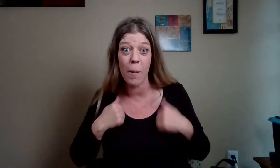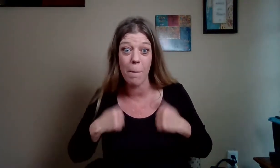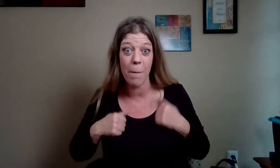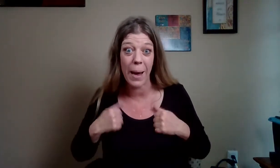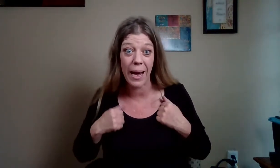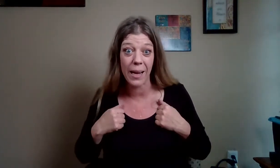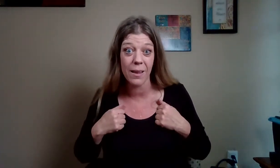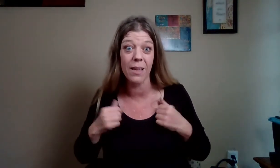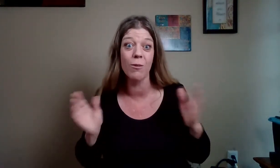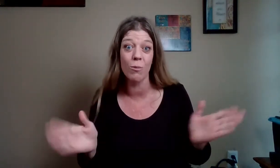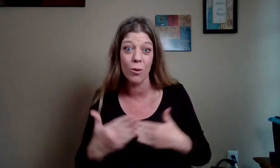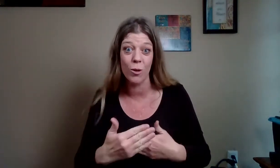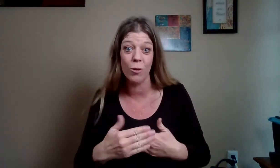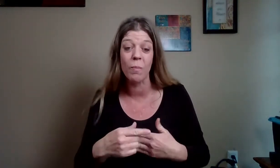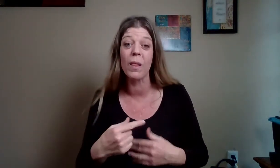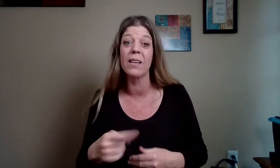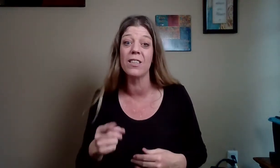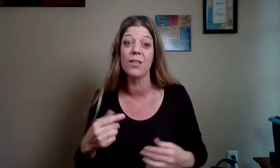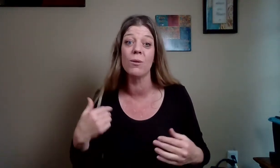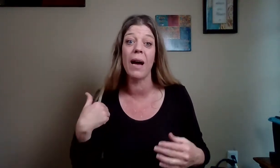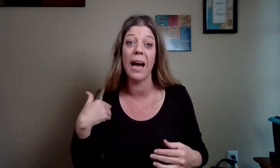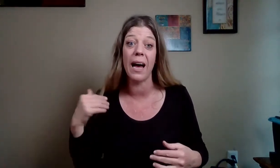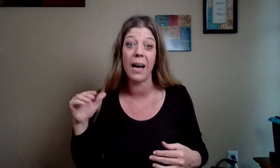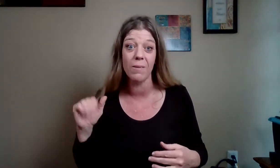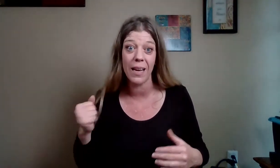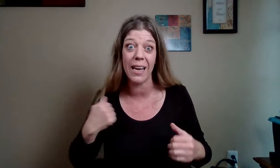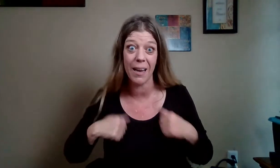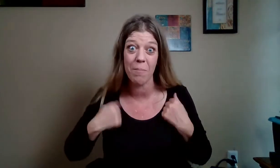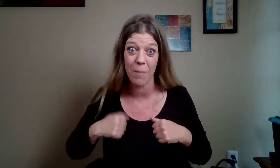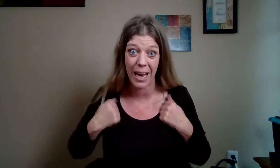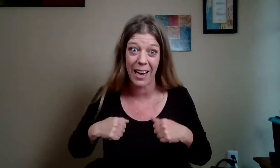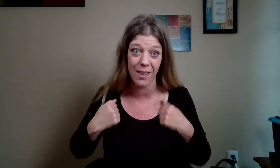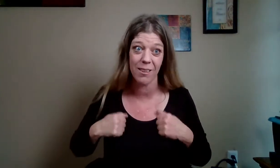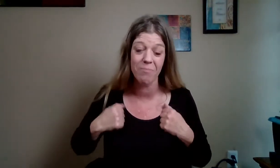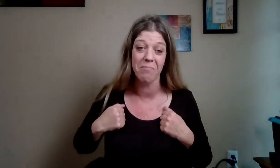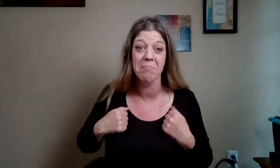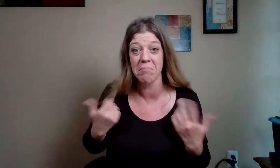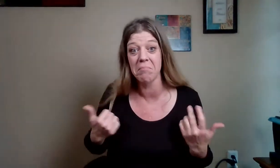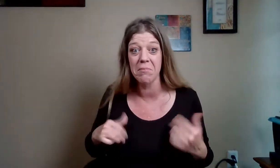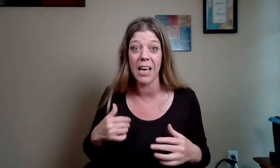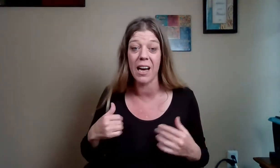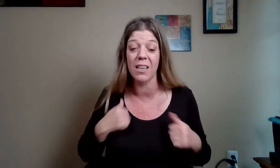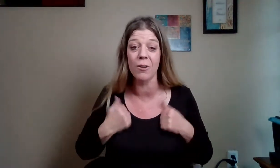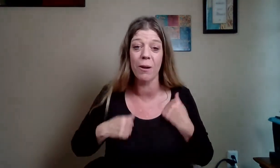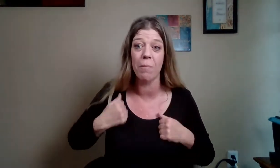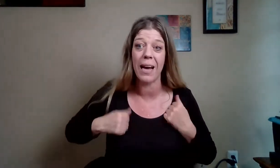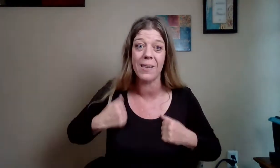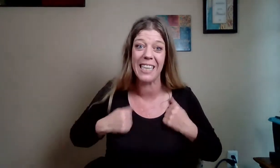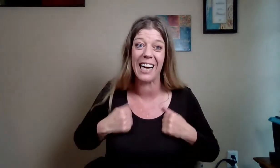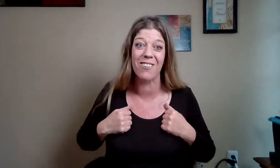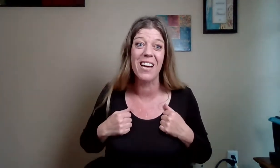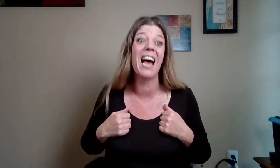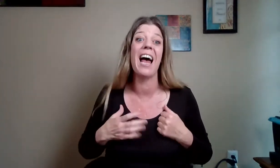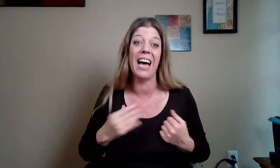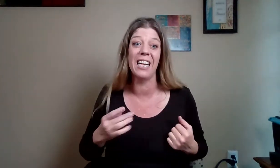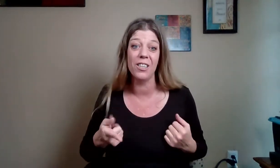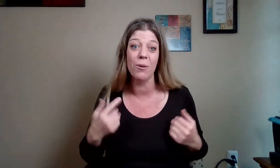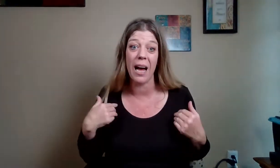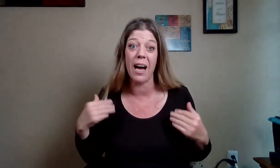the bathroom to have a bath. Yeah, you have bath now. And you